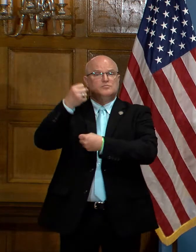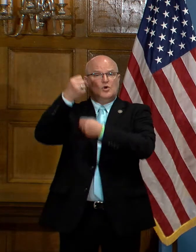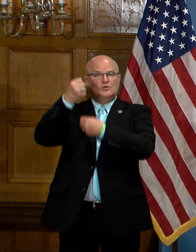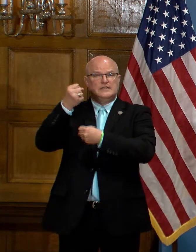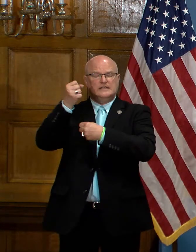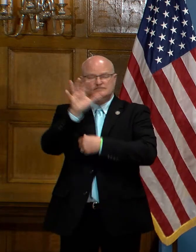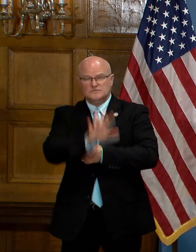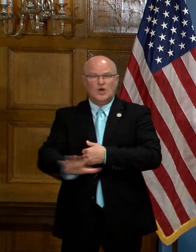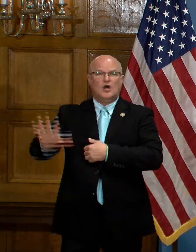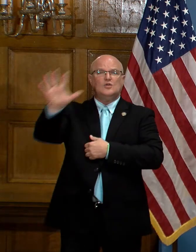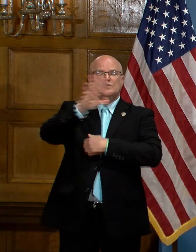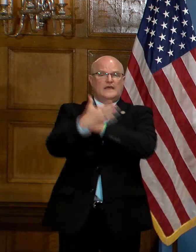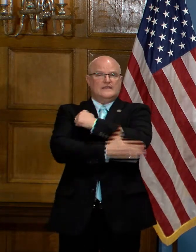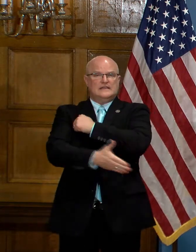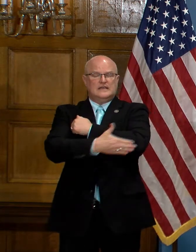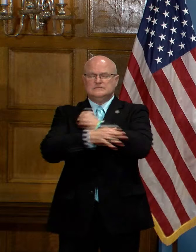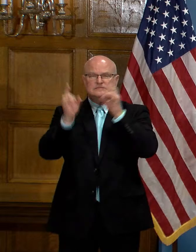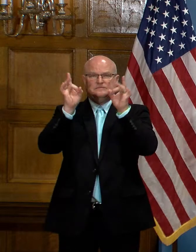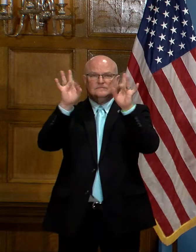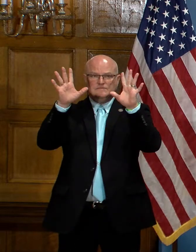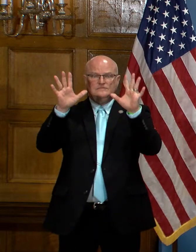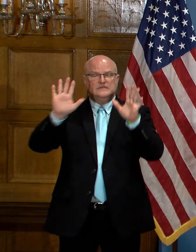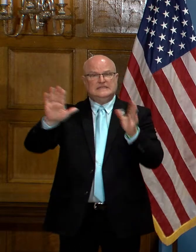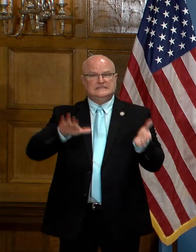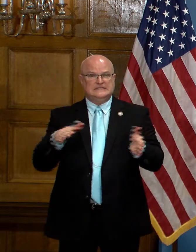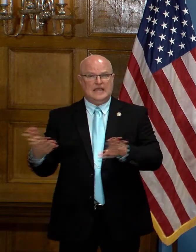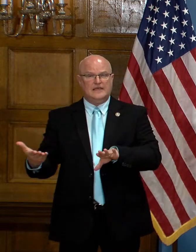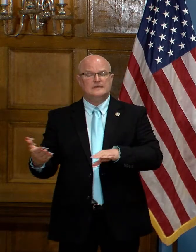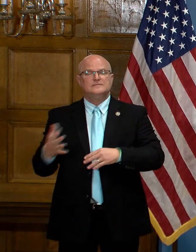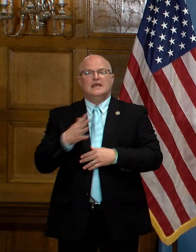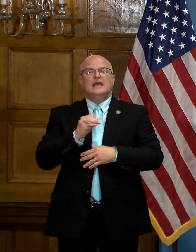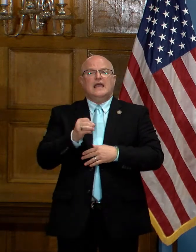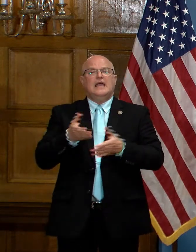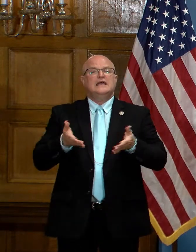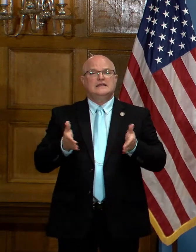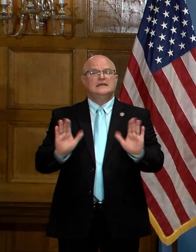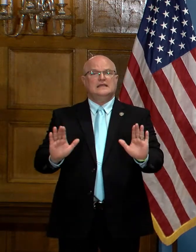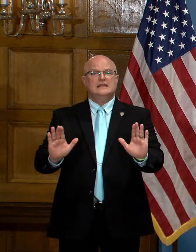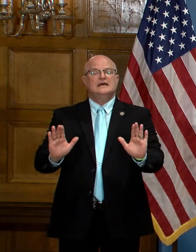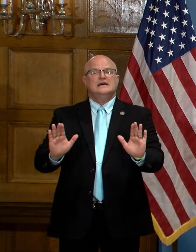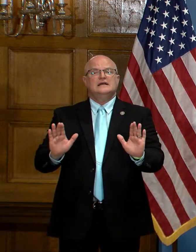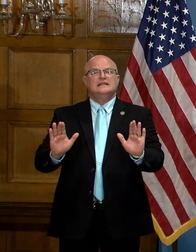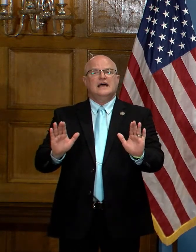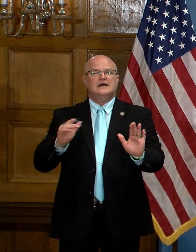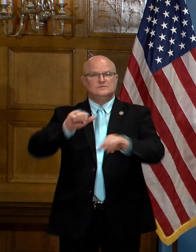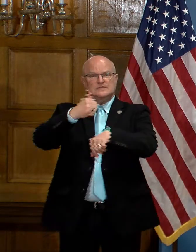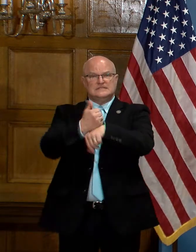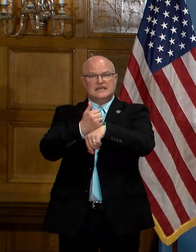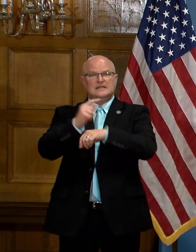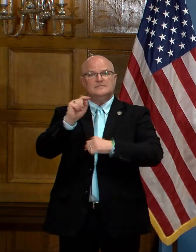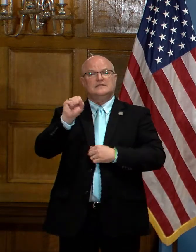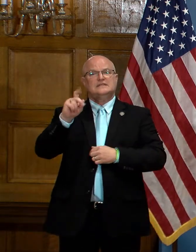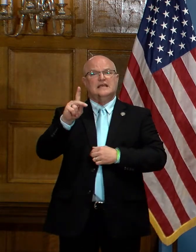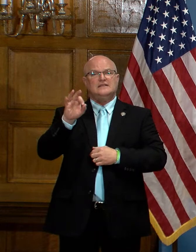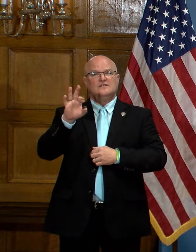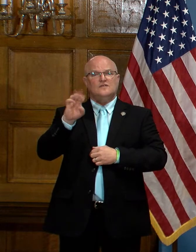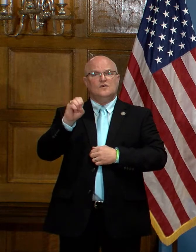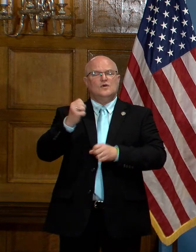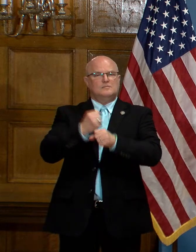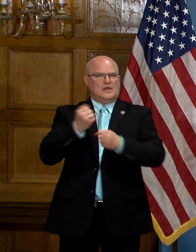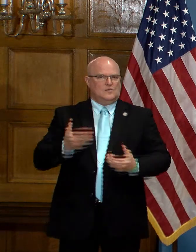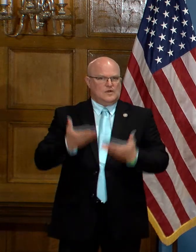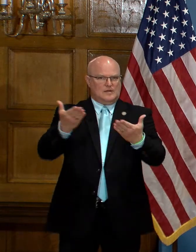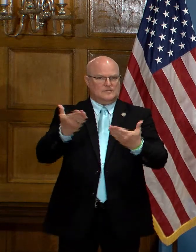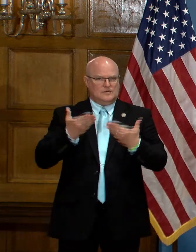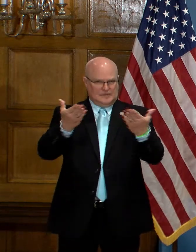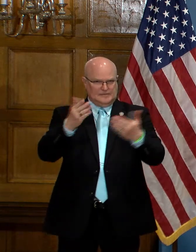protest across the country and the terrible tragedy of his death. And it allows, we set up the task force that made recommendations